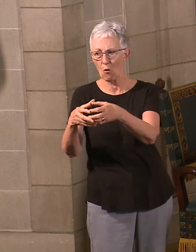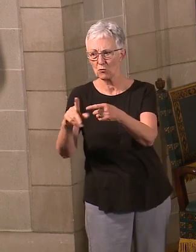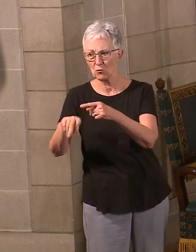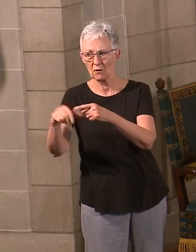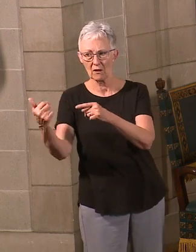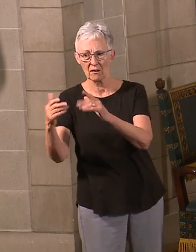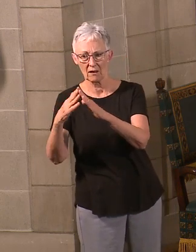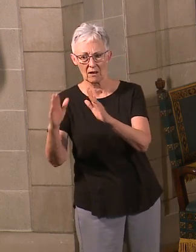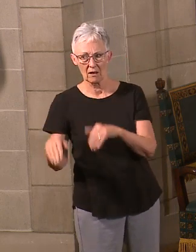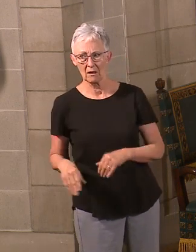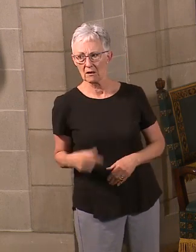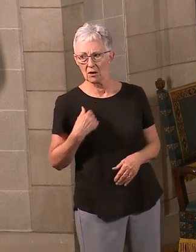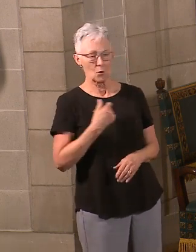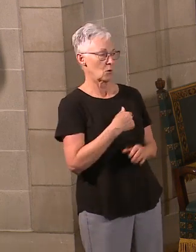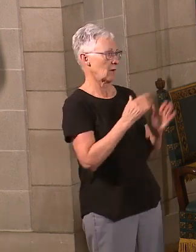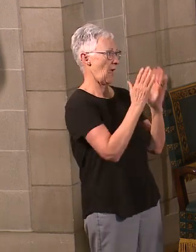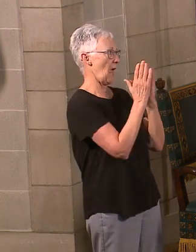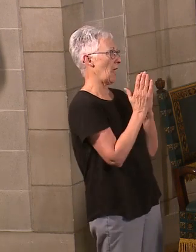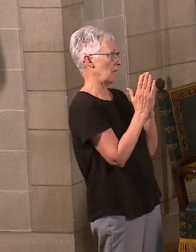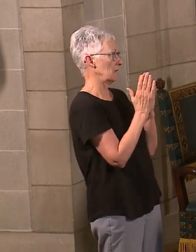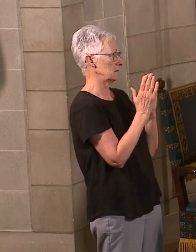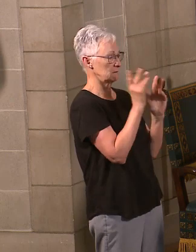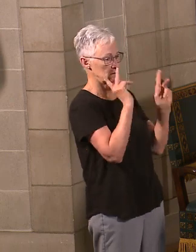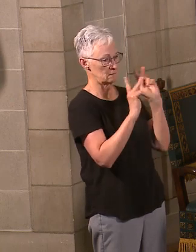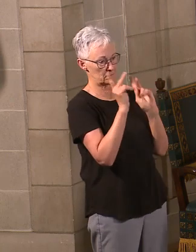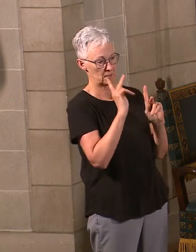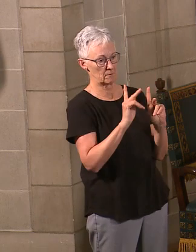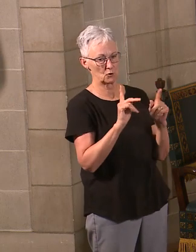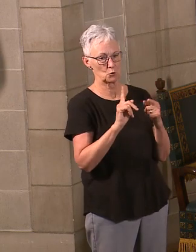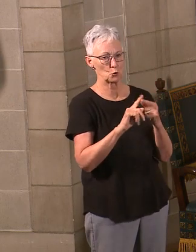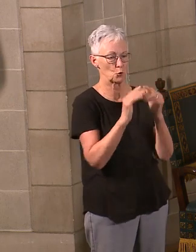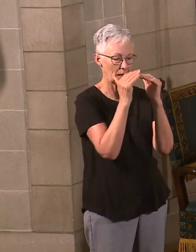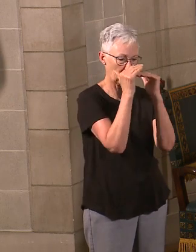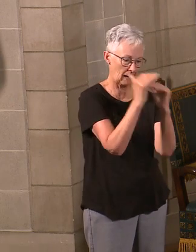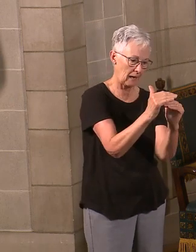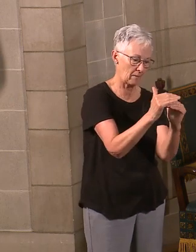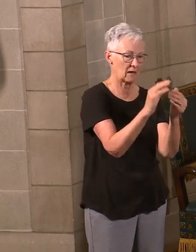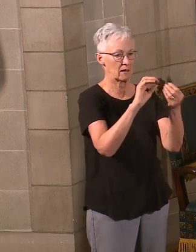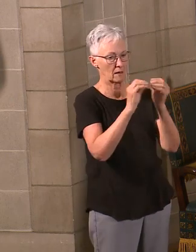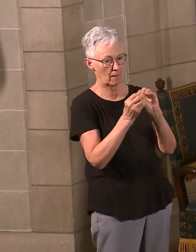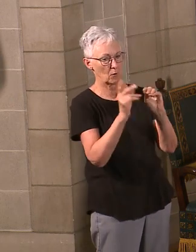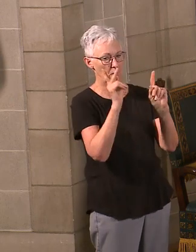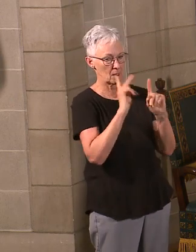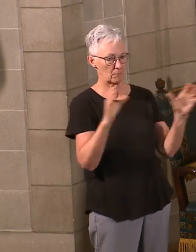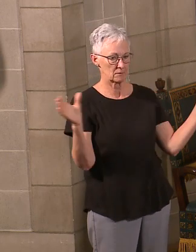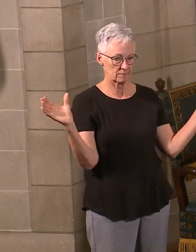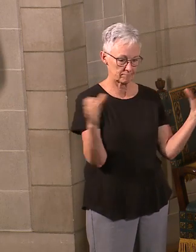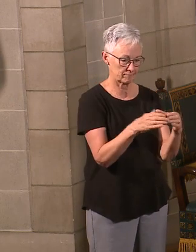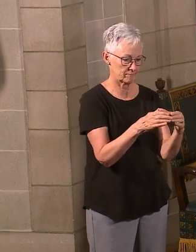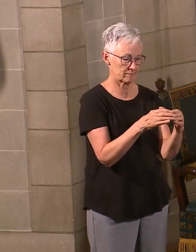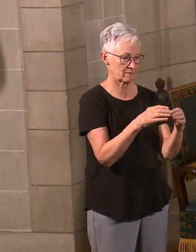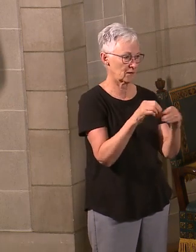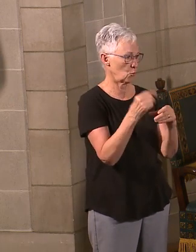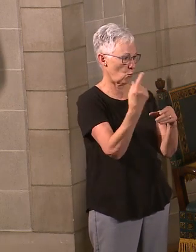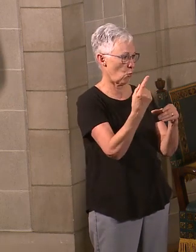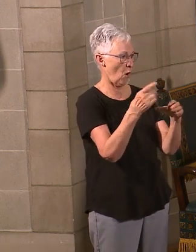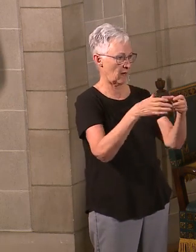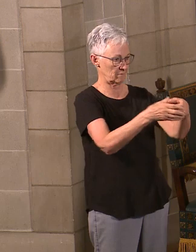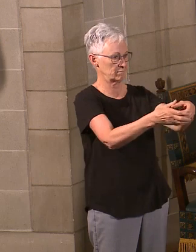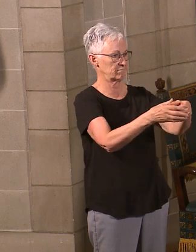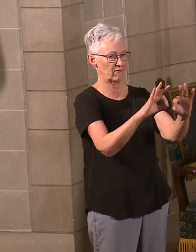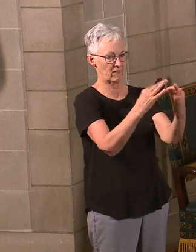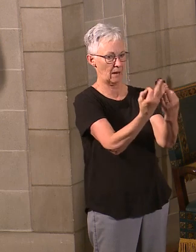limit social interactions. The question was, Easter's coming up this weekend. How should families handle that? Again, we're asking folks to limit social interactions. So I